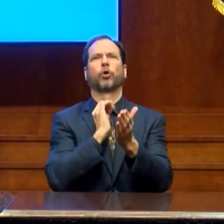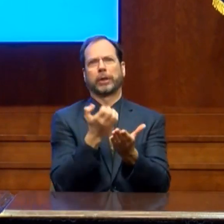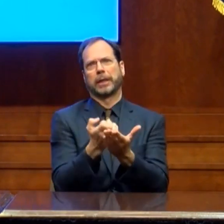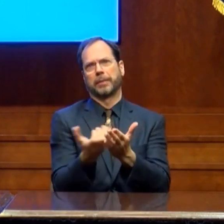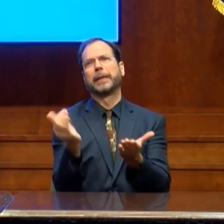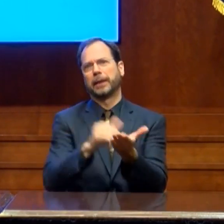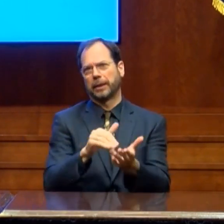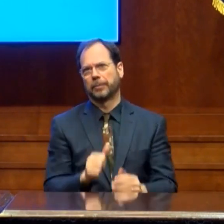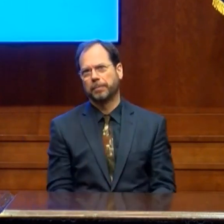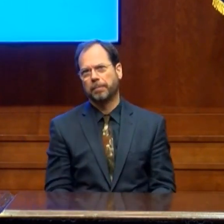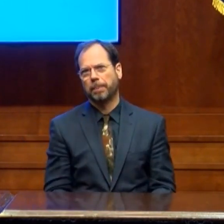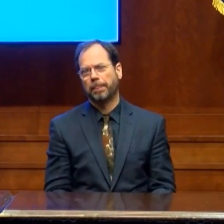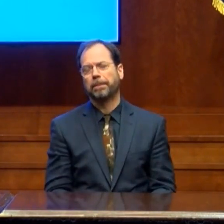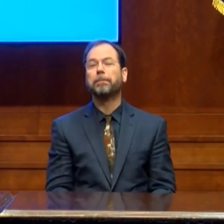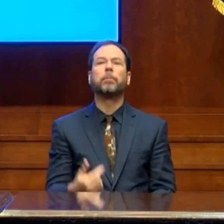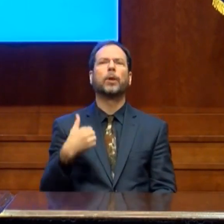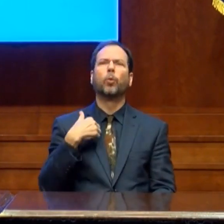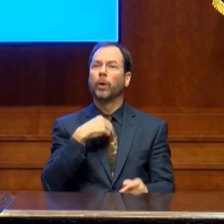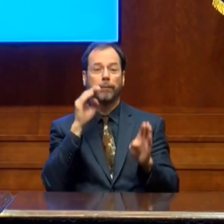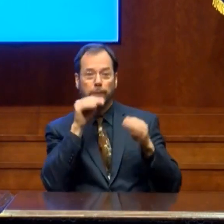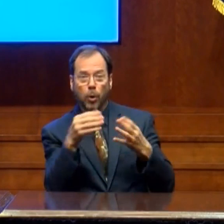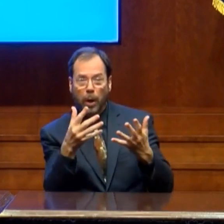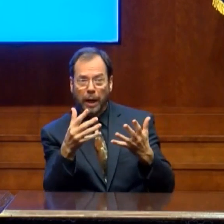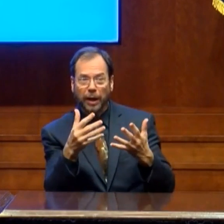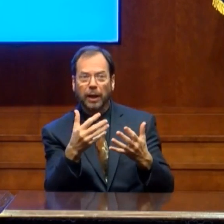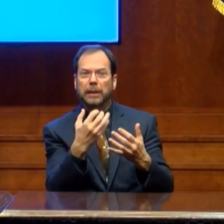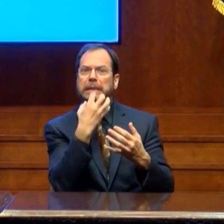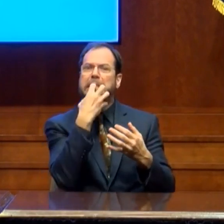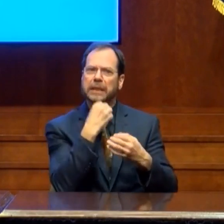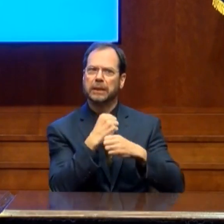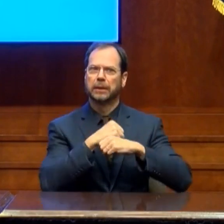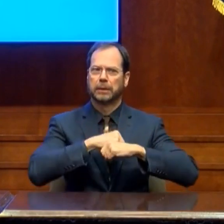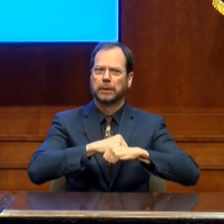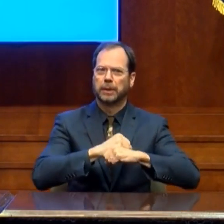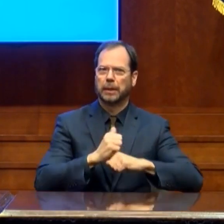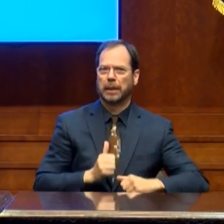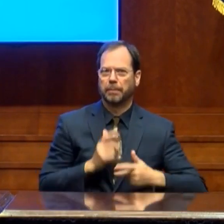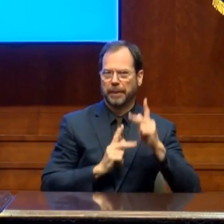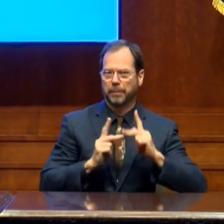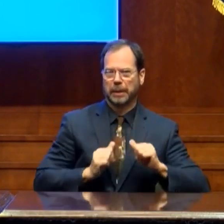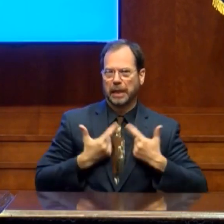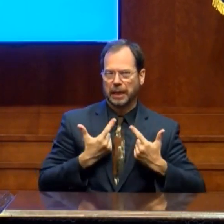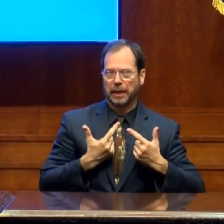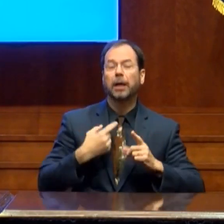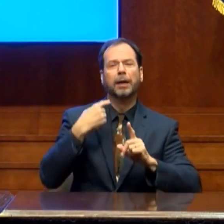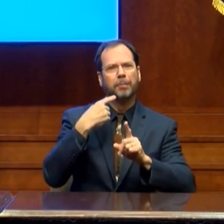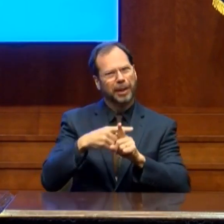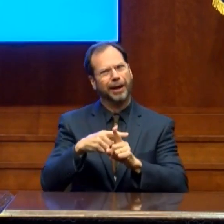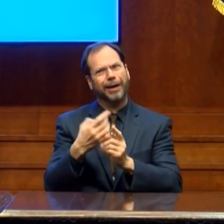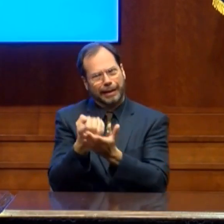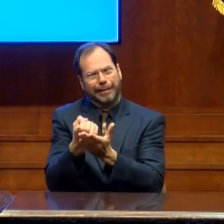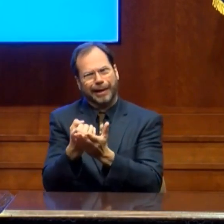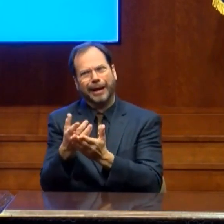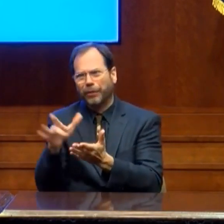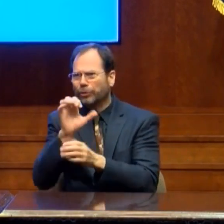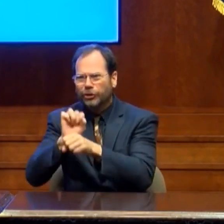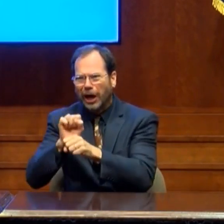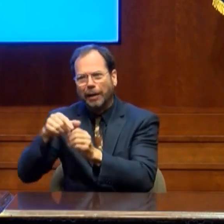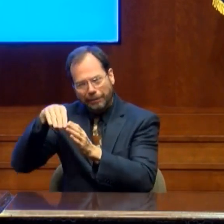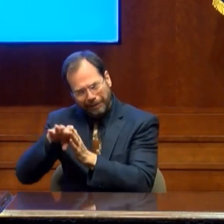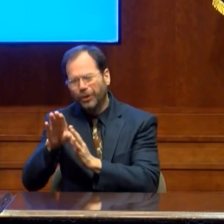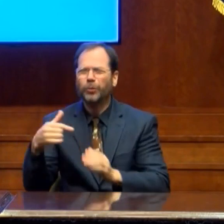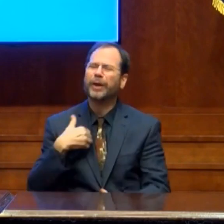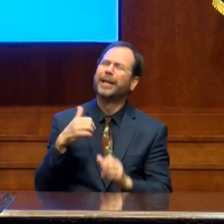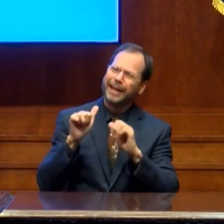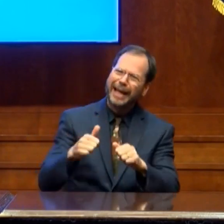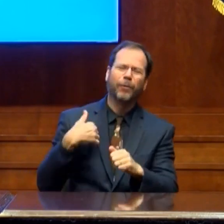We will focus on protecting lives while restoring livelihoods. We can and we